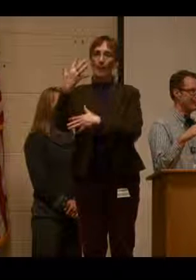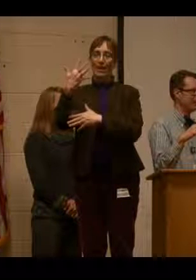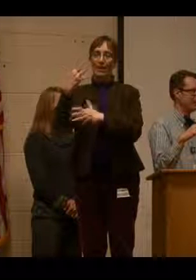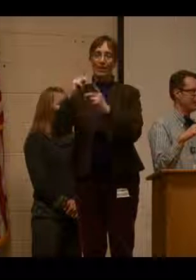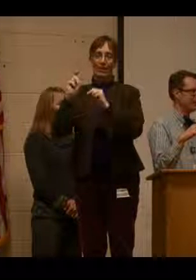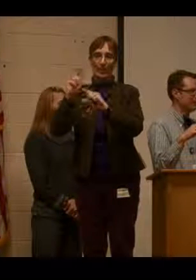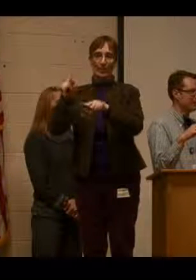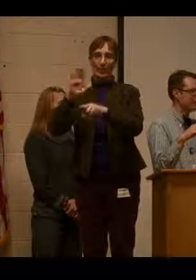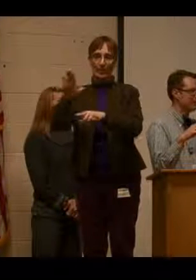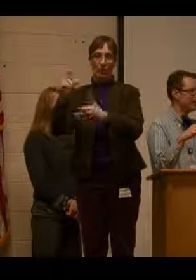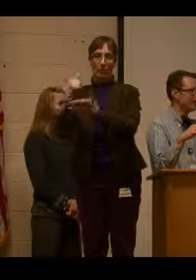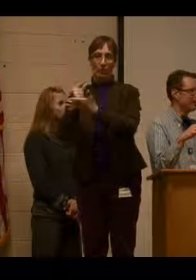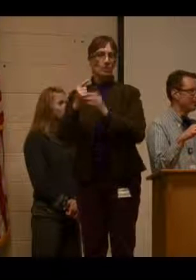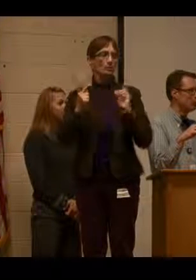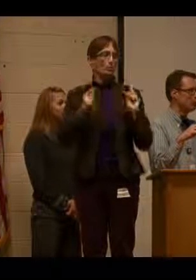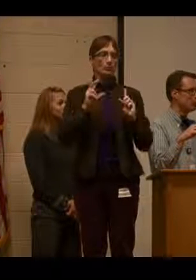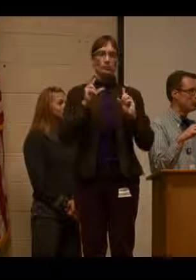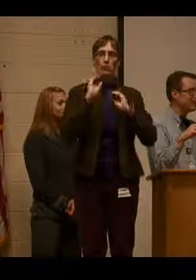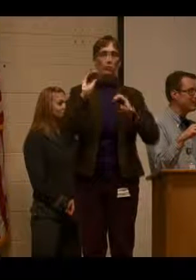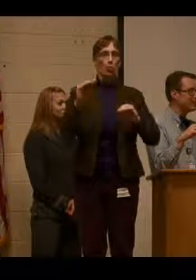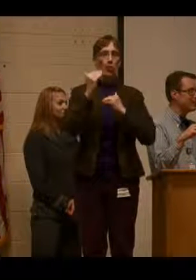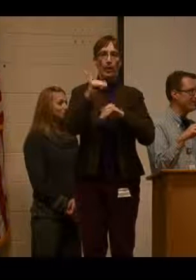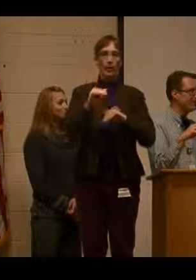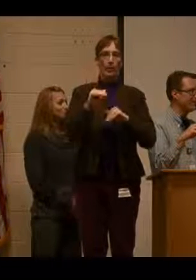Do you have a question?